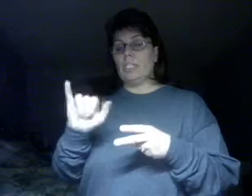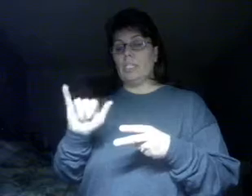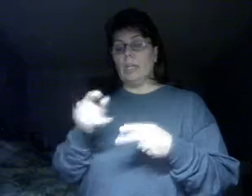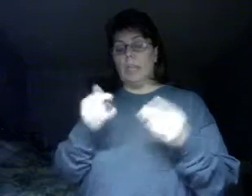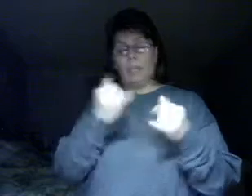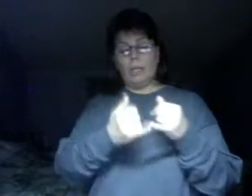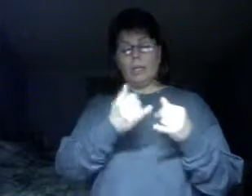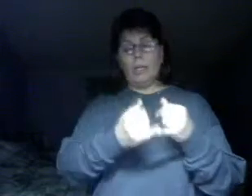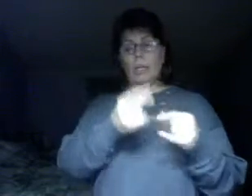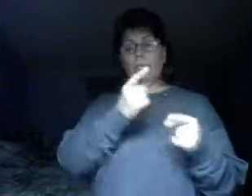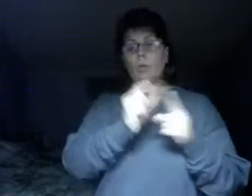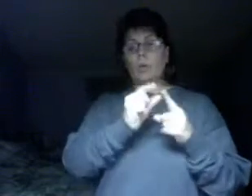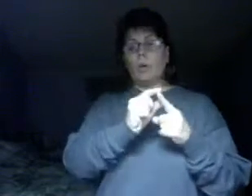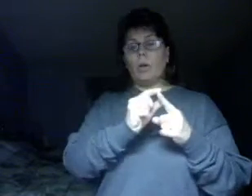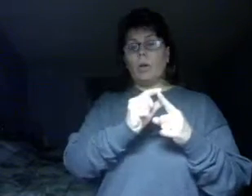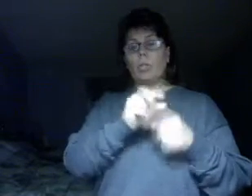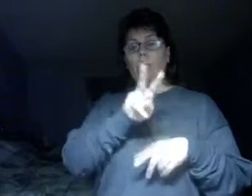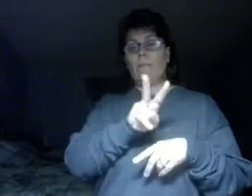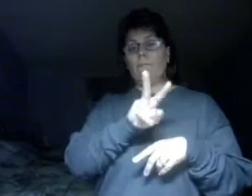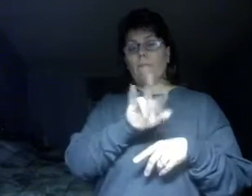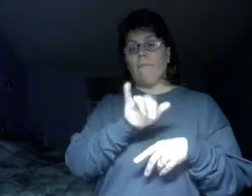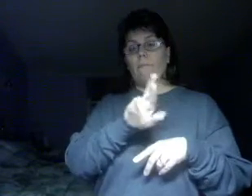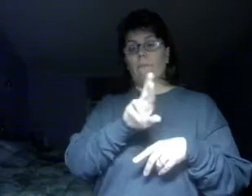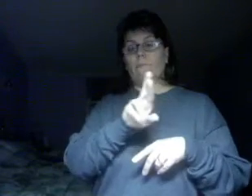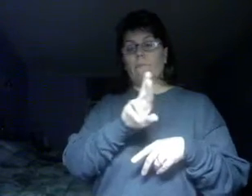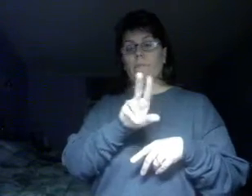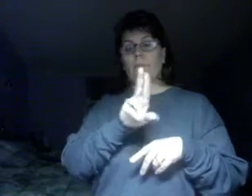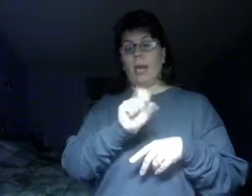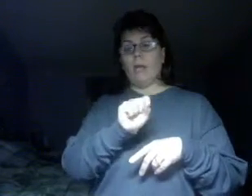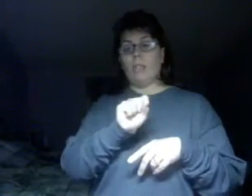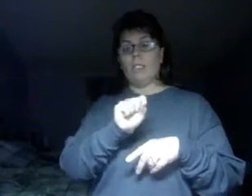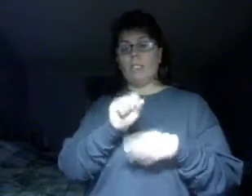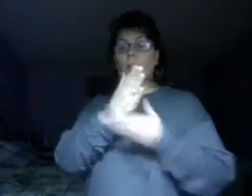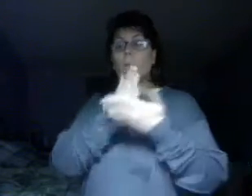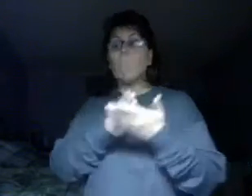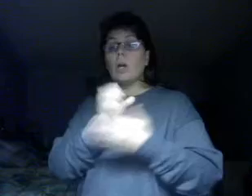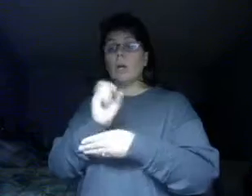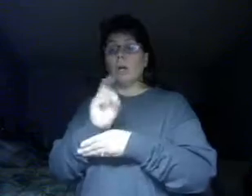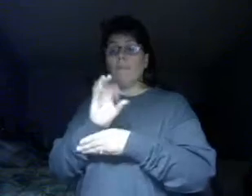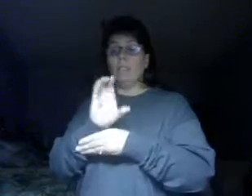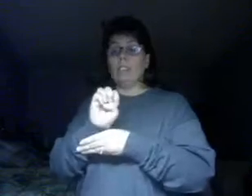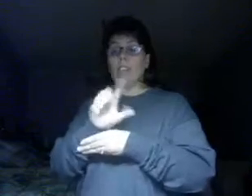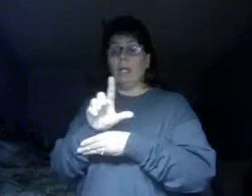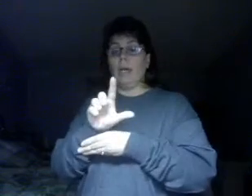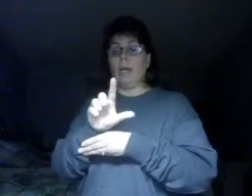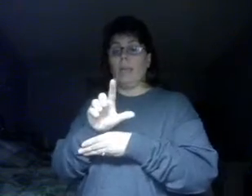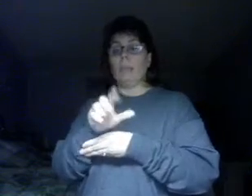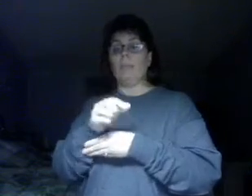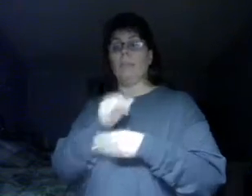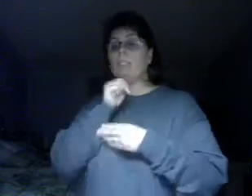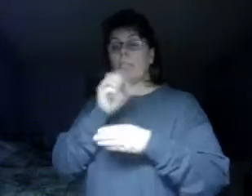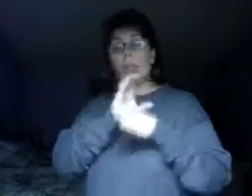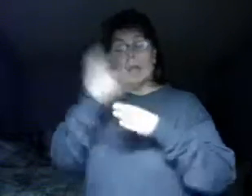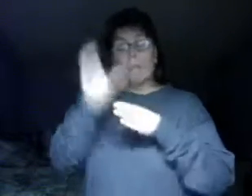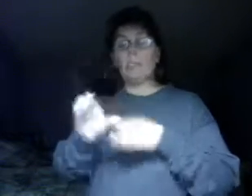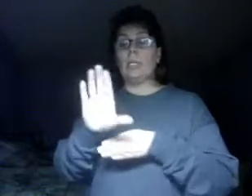A virus is a piece of a cell. It's not a complete cell. It needs a host cell in order to live and reproduce. The host